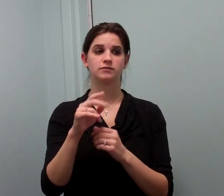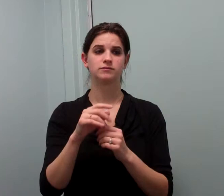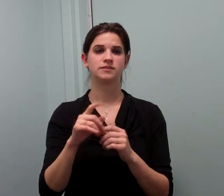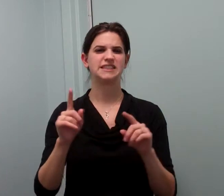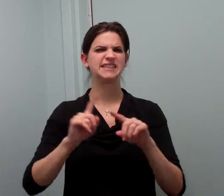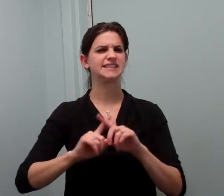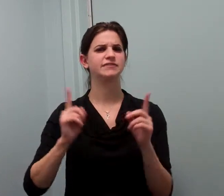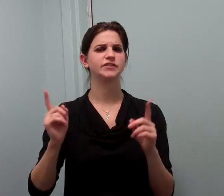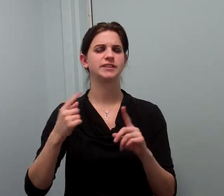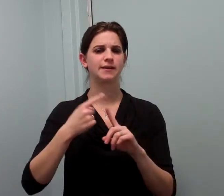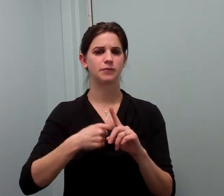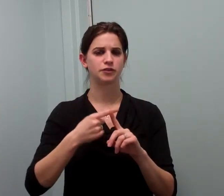Example is this.